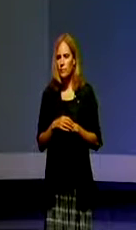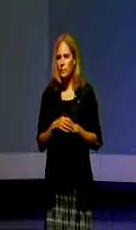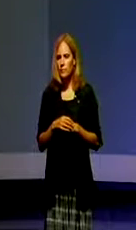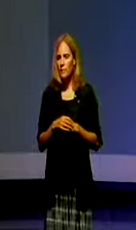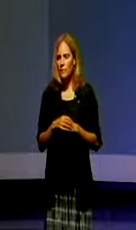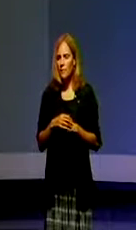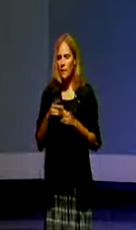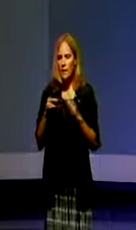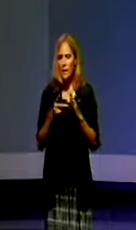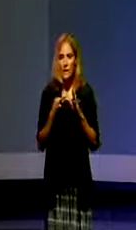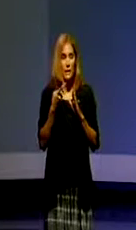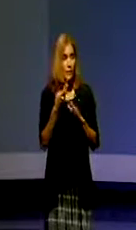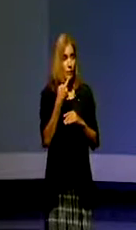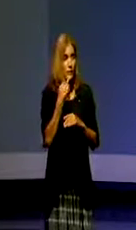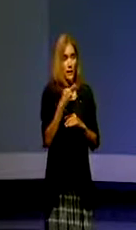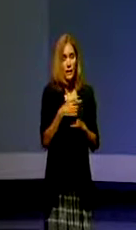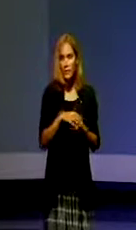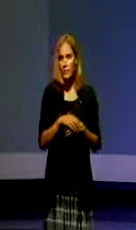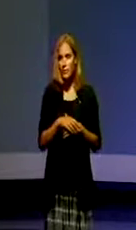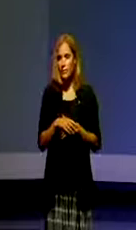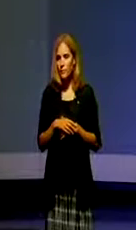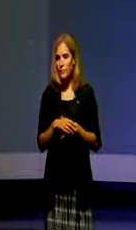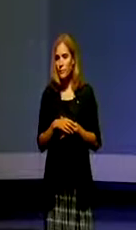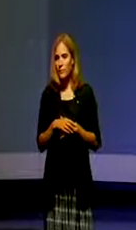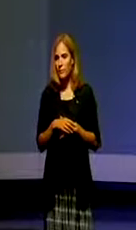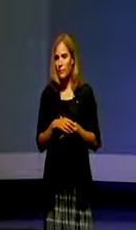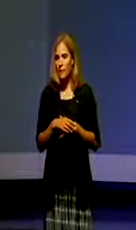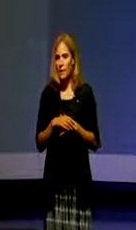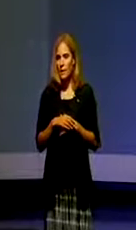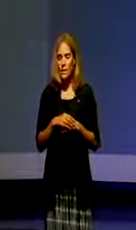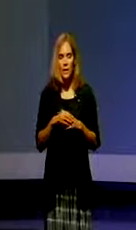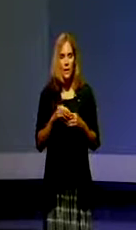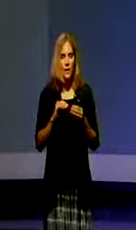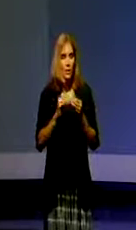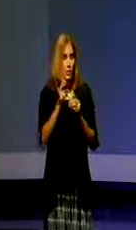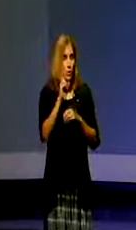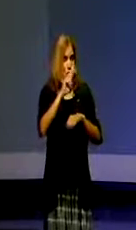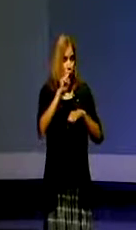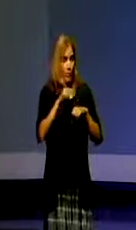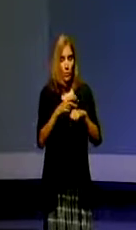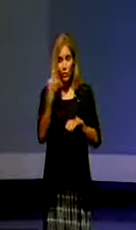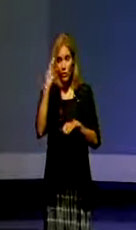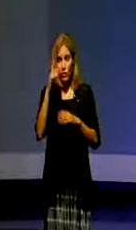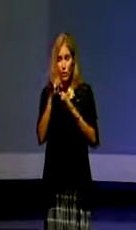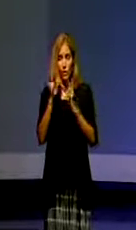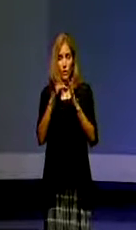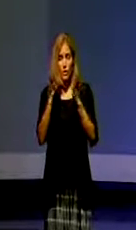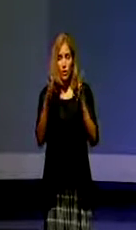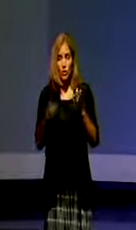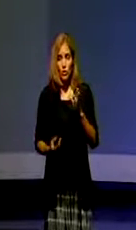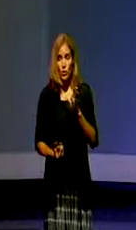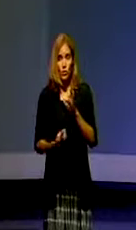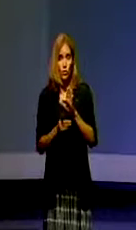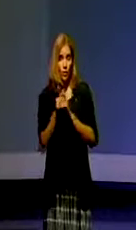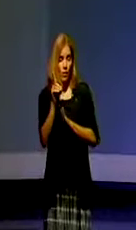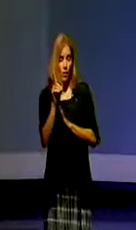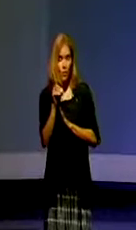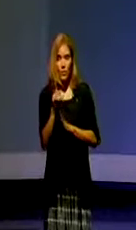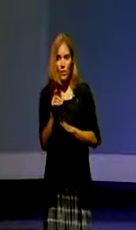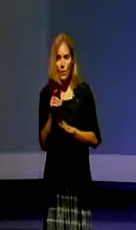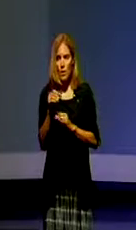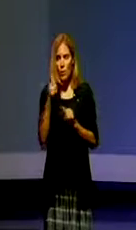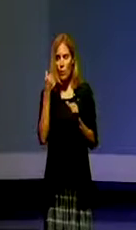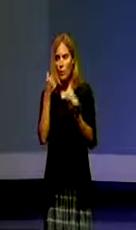Secondly, I would say this in these parables, that number two, it's normal for a Christian to grow.